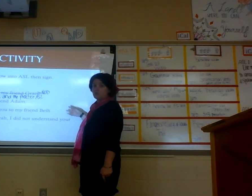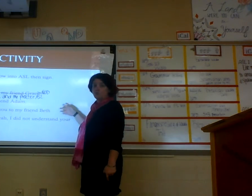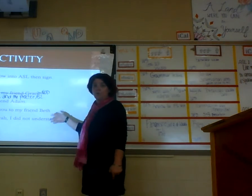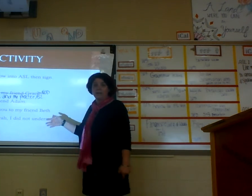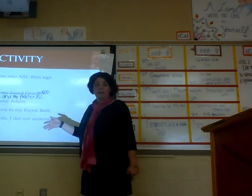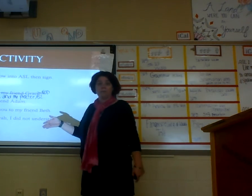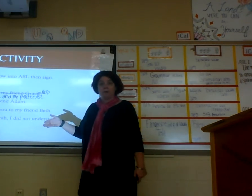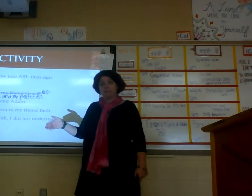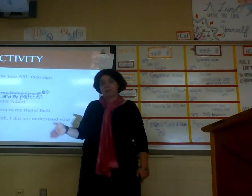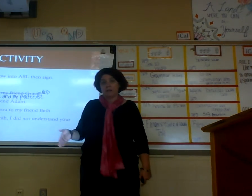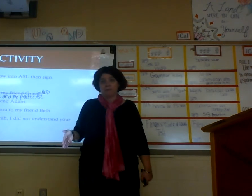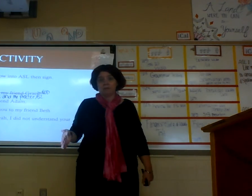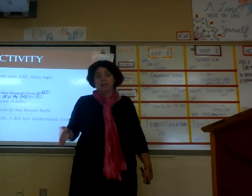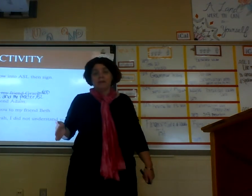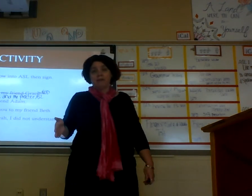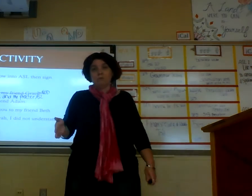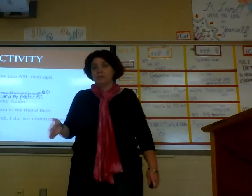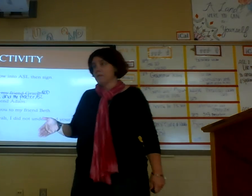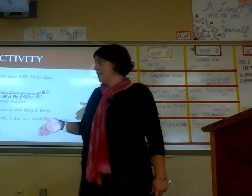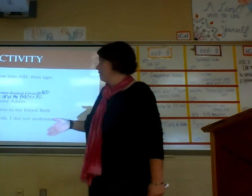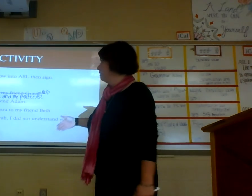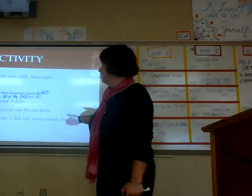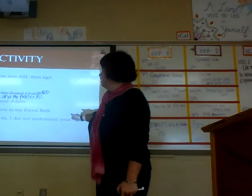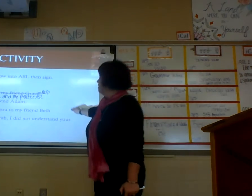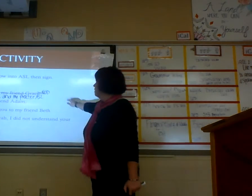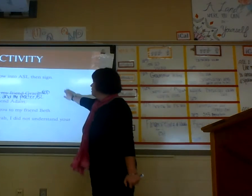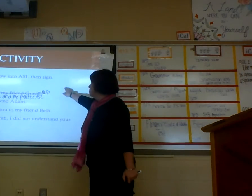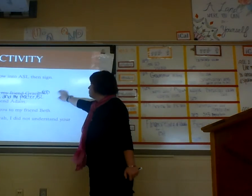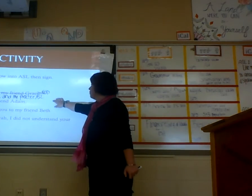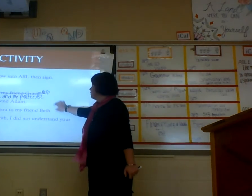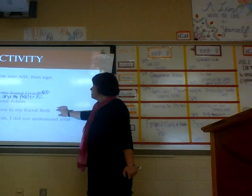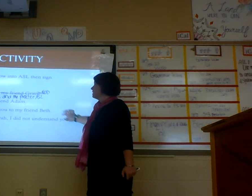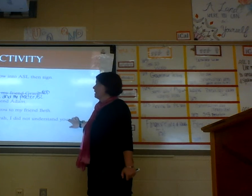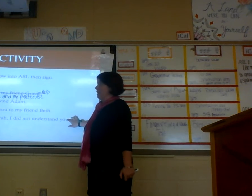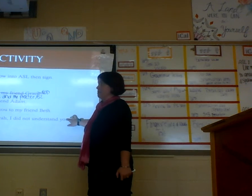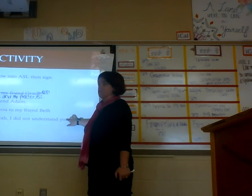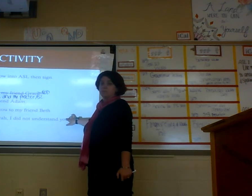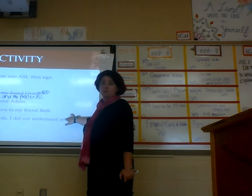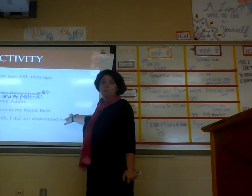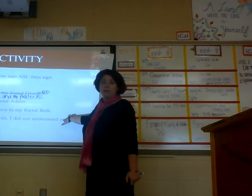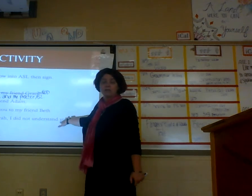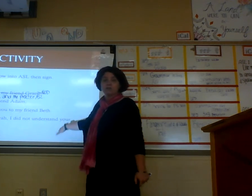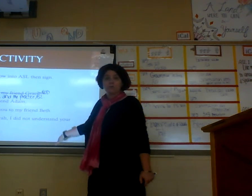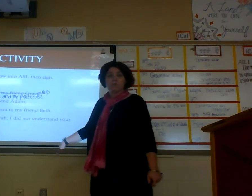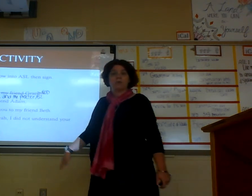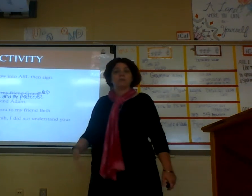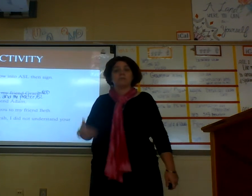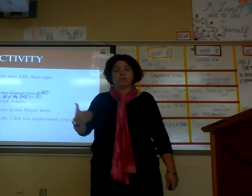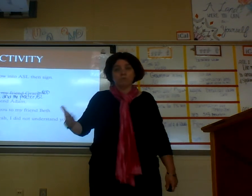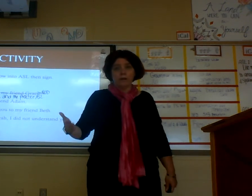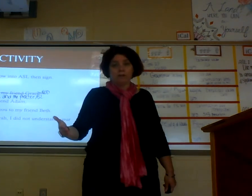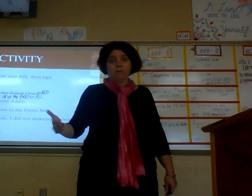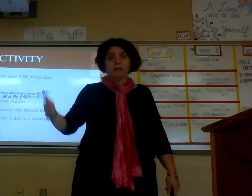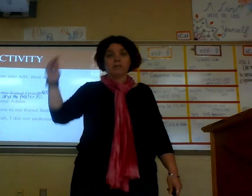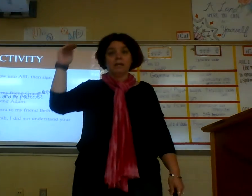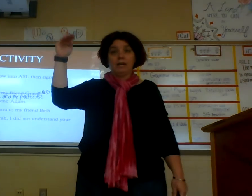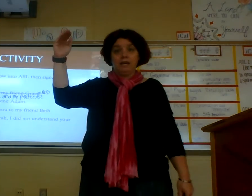a 28-point assignment if you think about it. 2, 4, 6, 8. So make sure that you write it correctly.